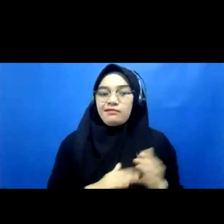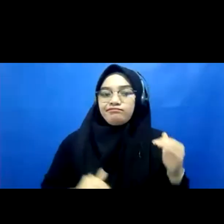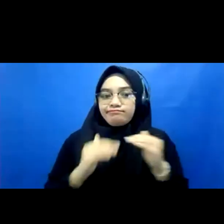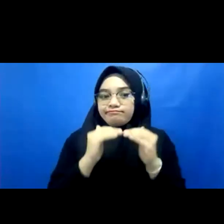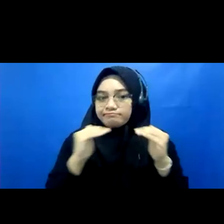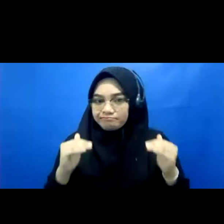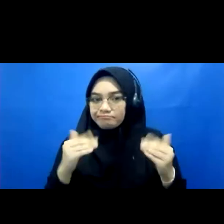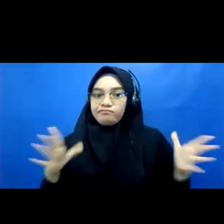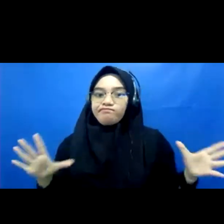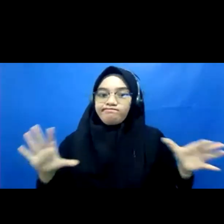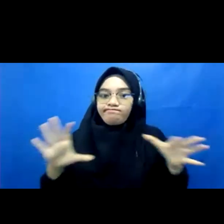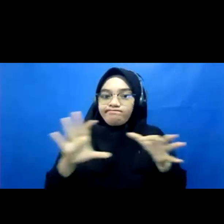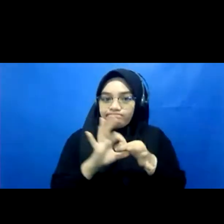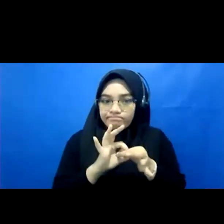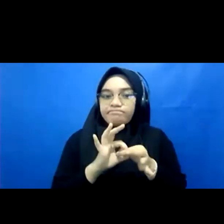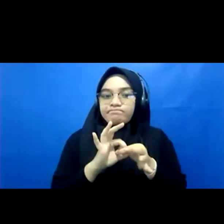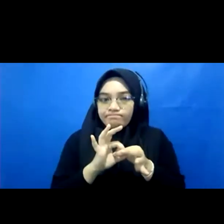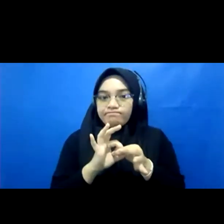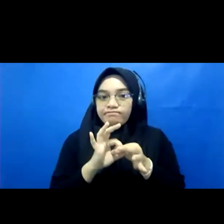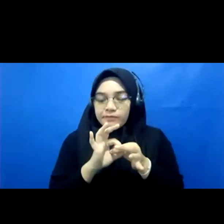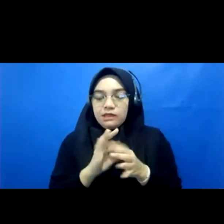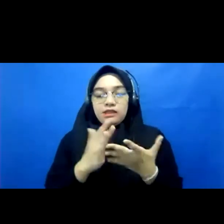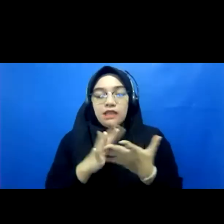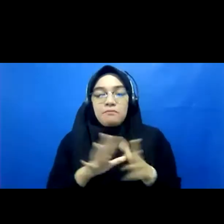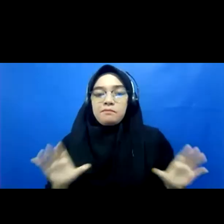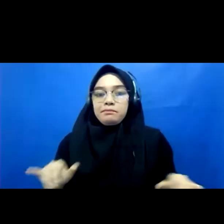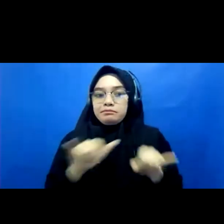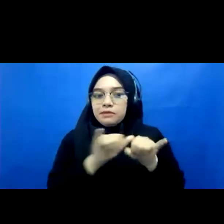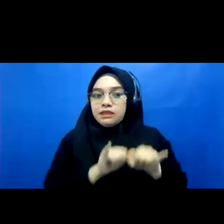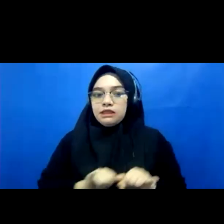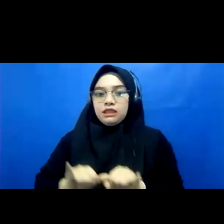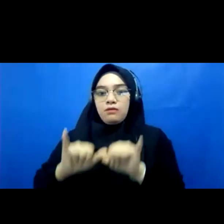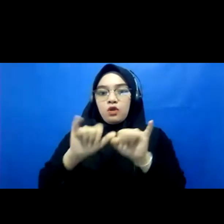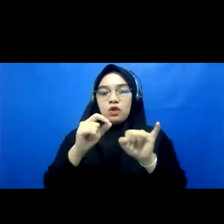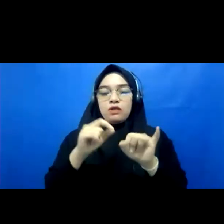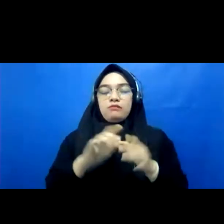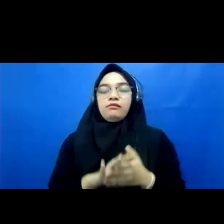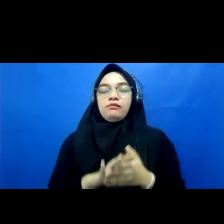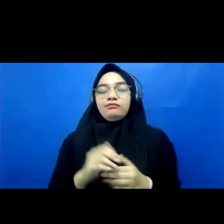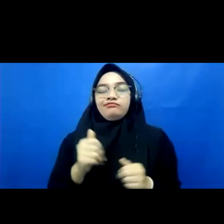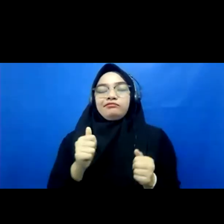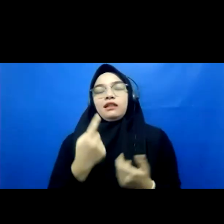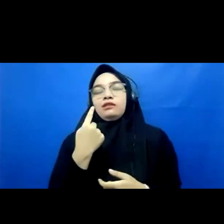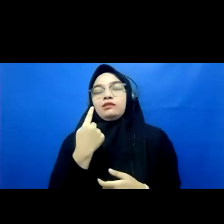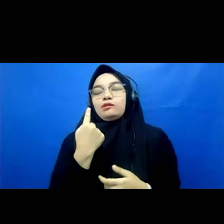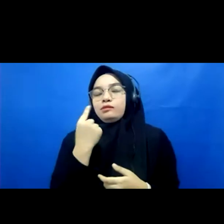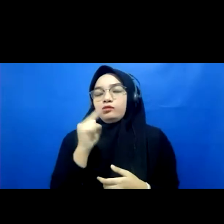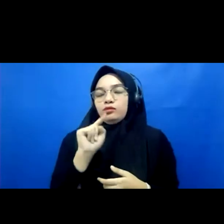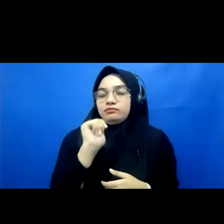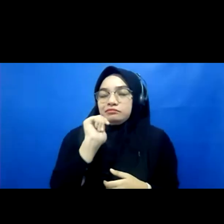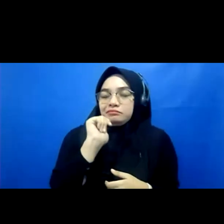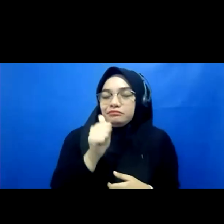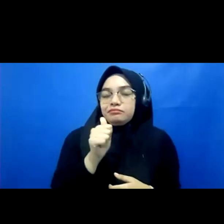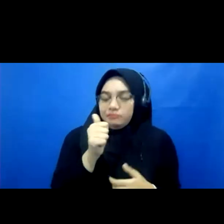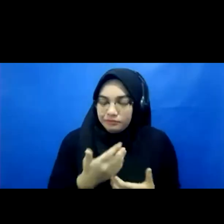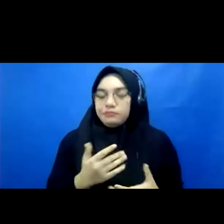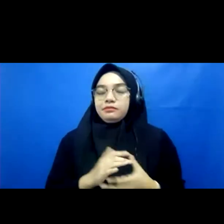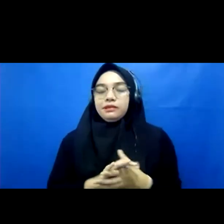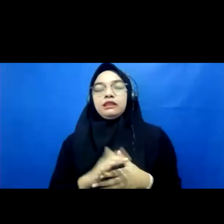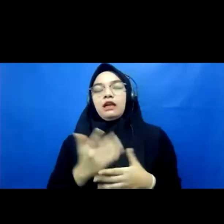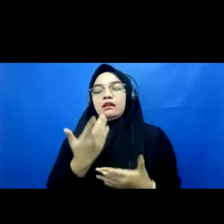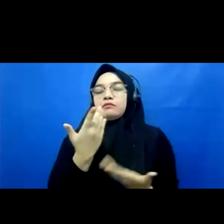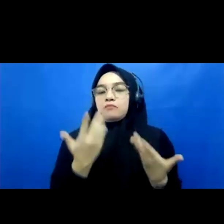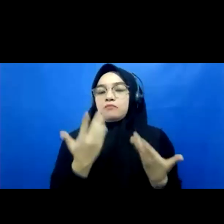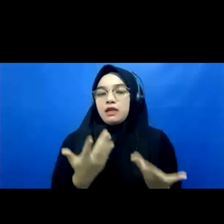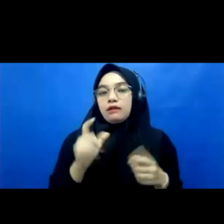all ability. So our work is it's inclusion. It means we work more with people with disability, but